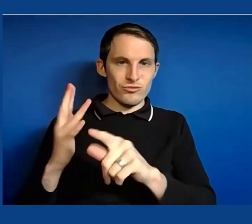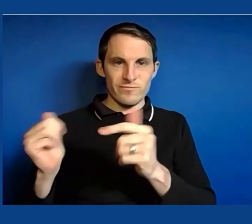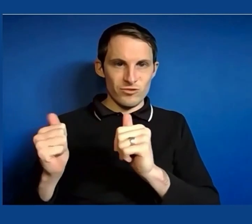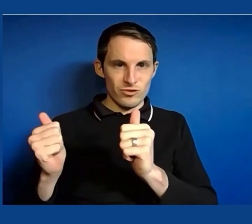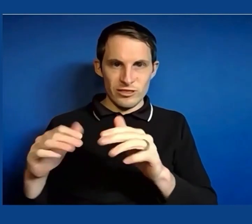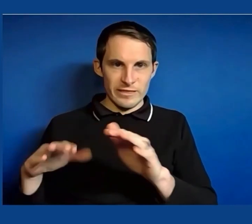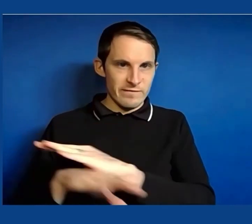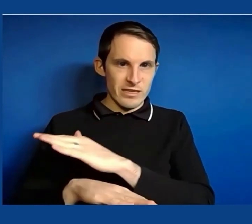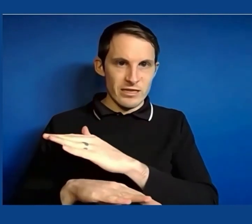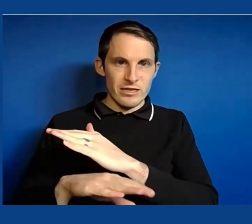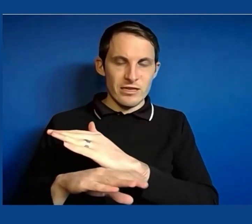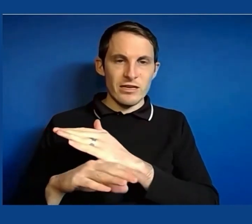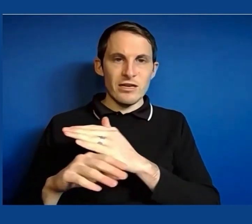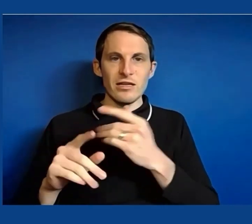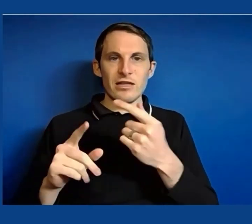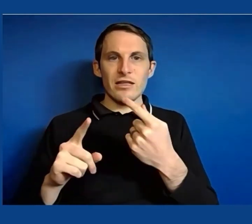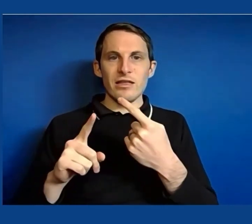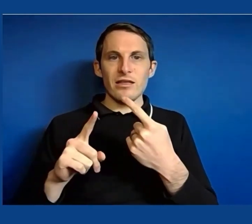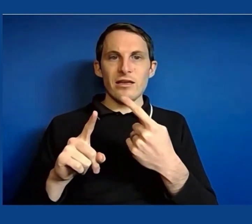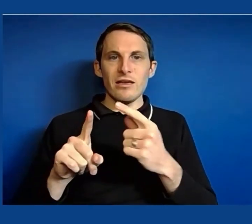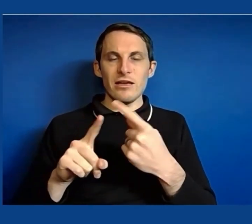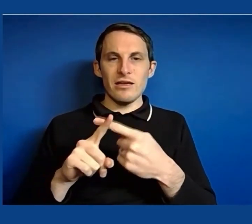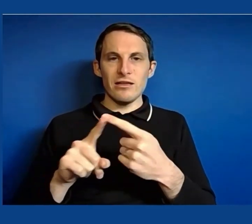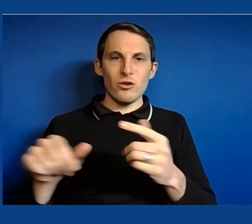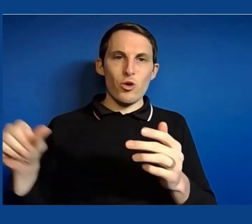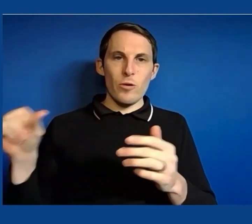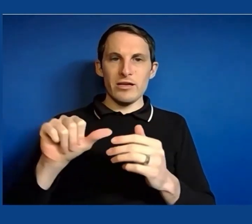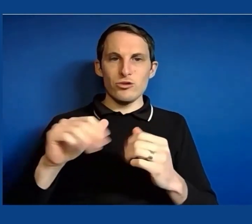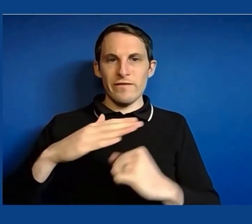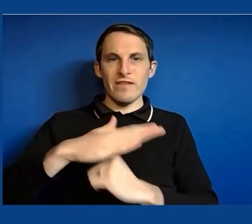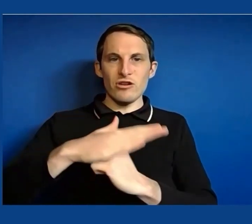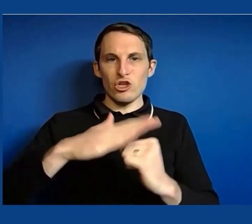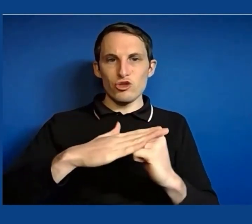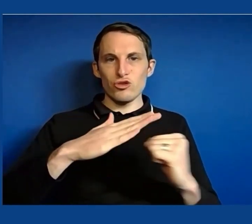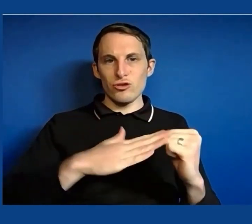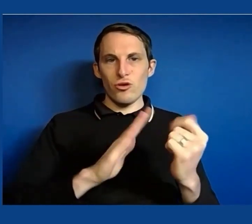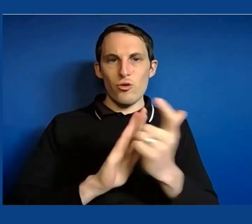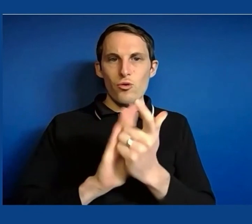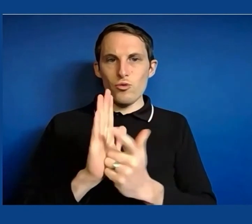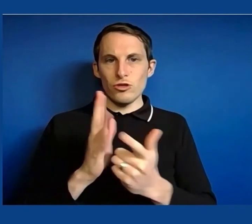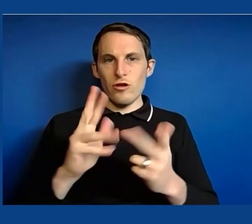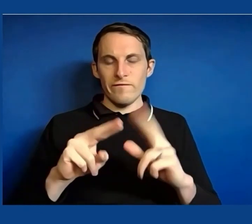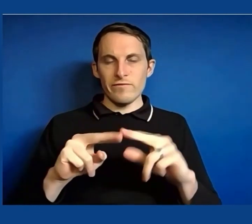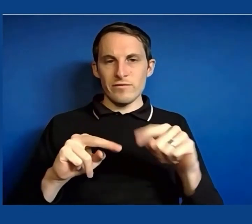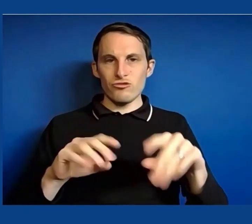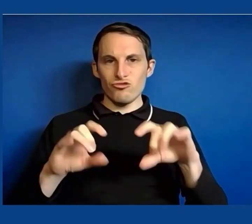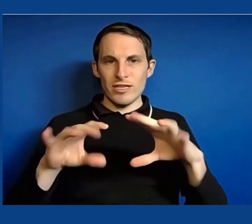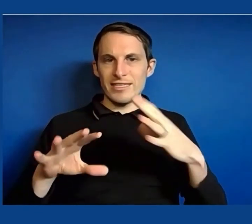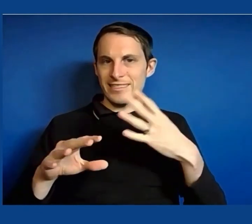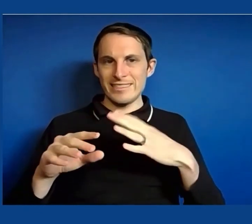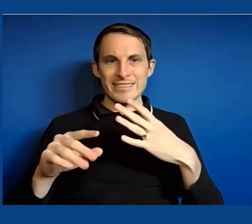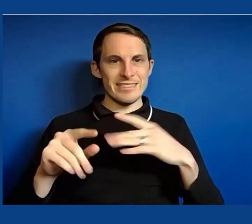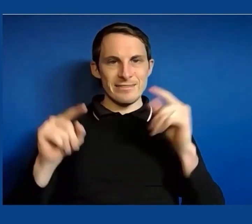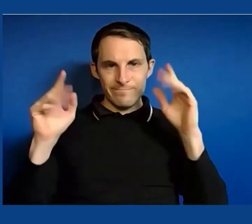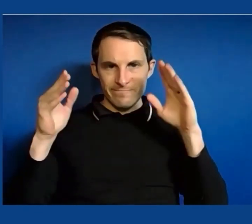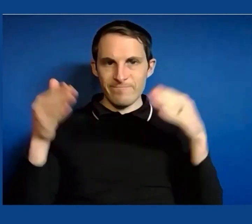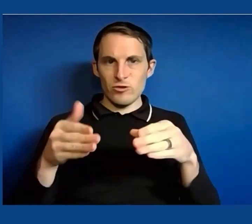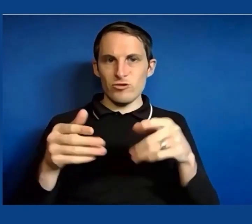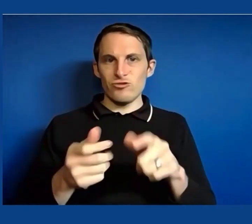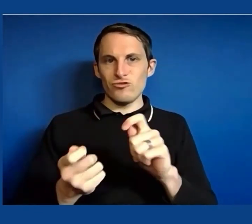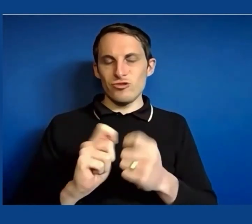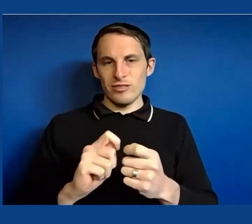and I talk to you back to the foundational of the laws of this country. I think we really need to go that way. And earlier we